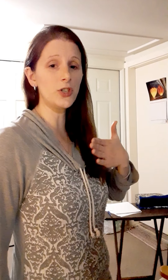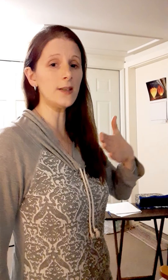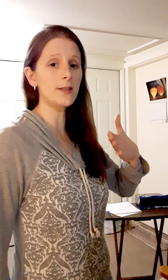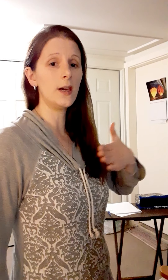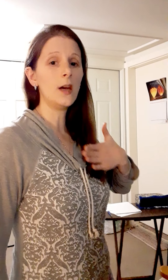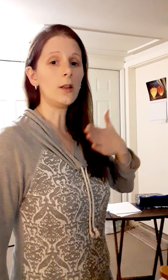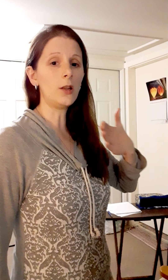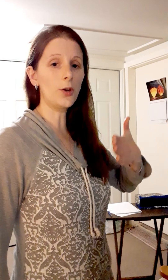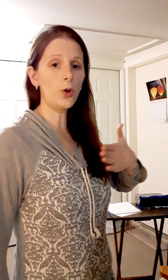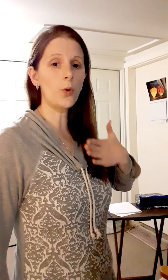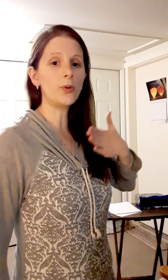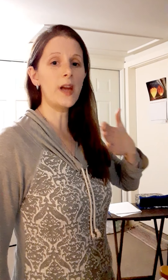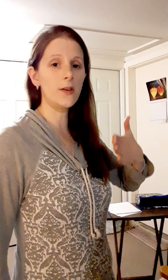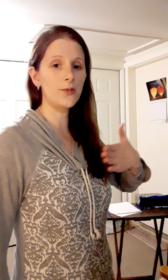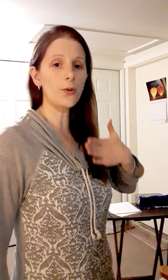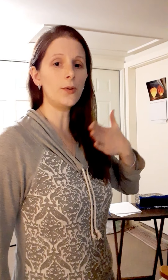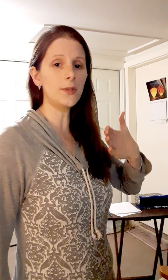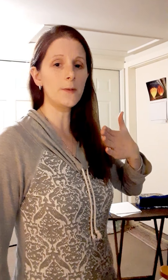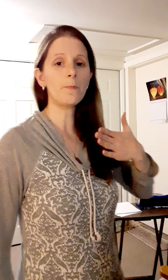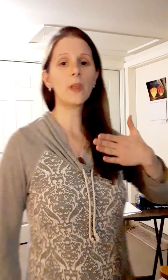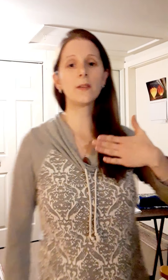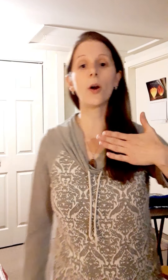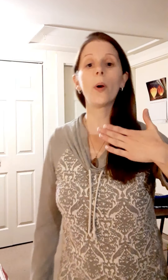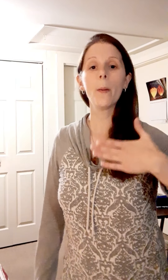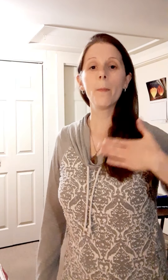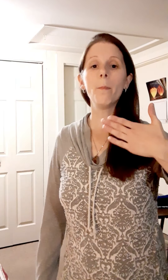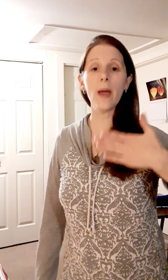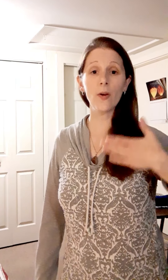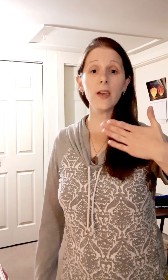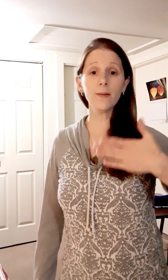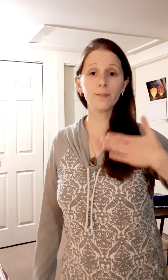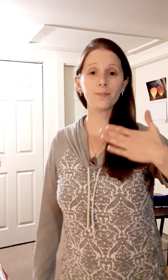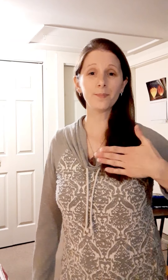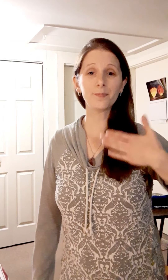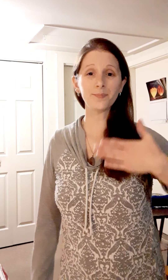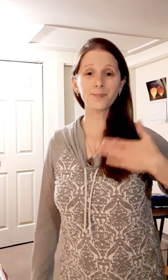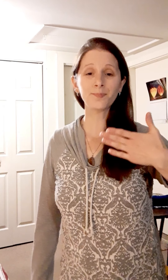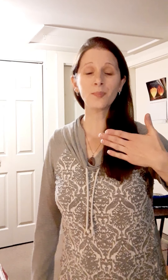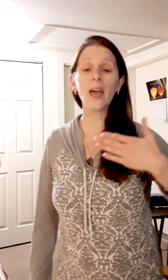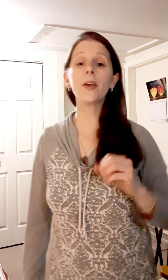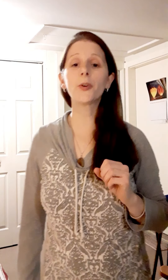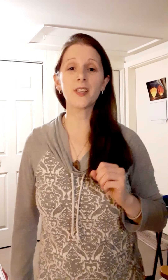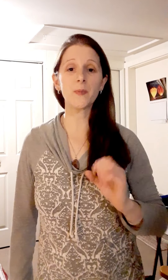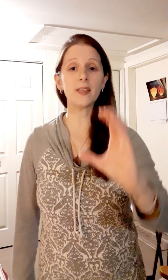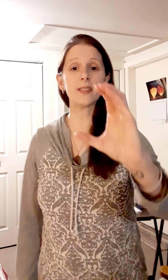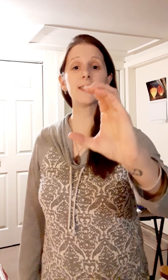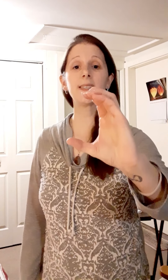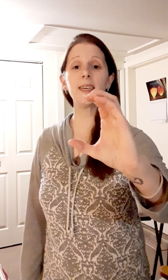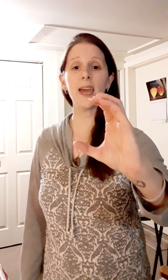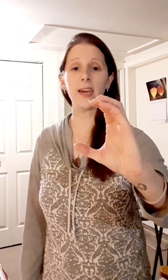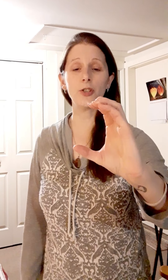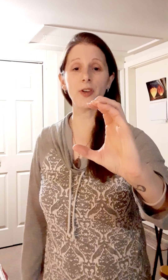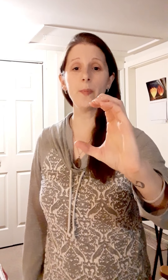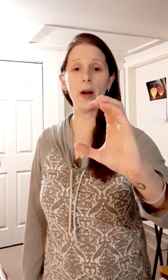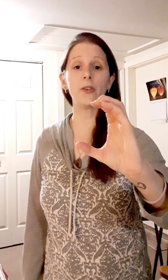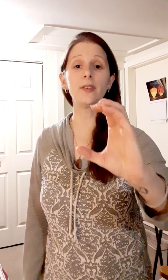chest, little rotative circles. So Merry. And then Christmas, C hand shape on your